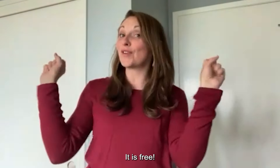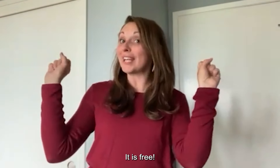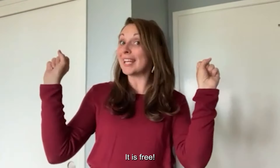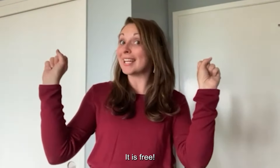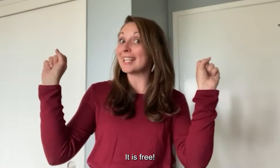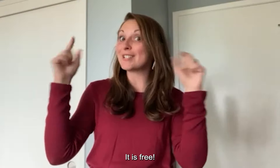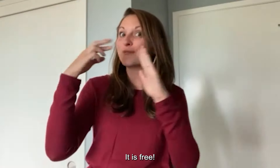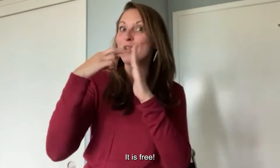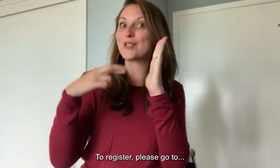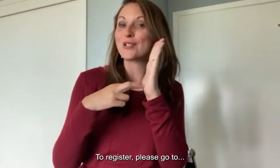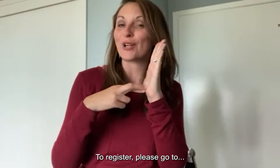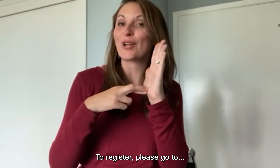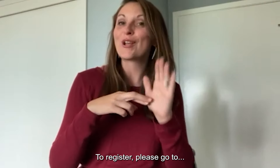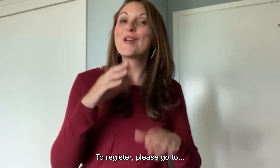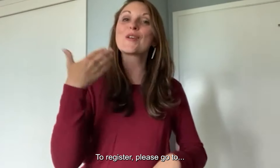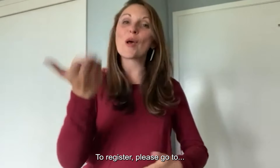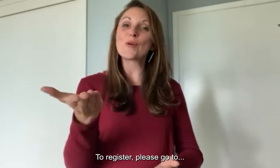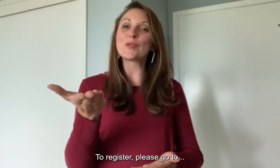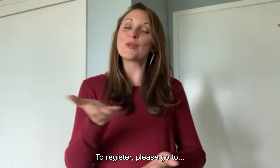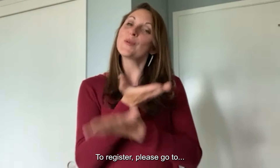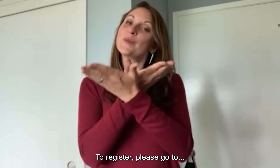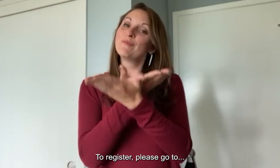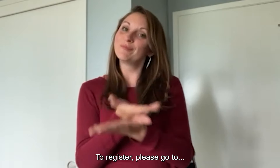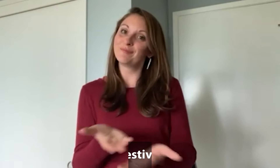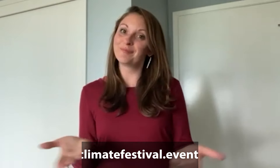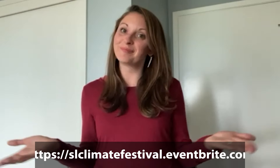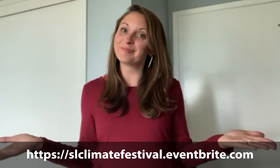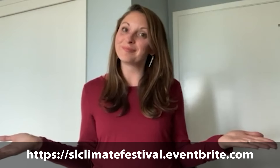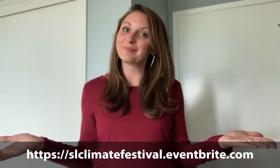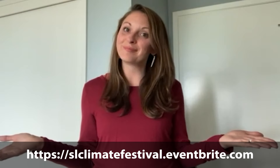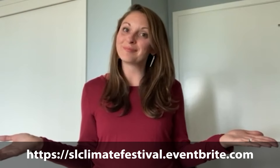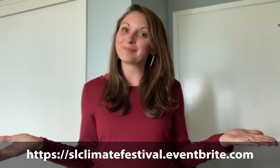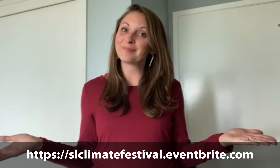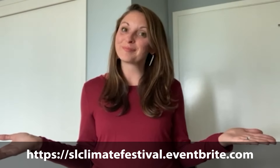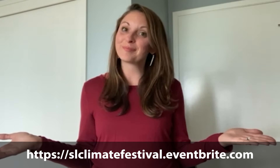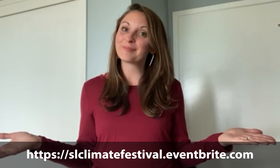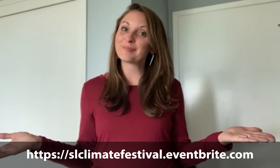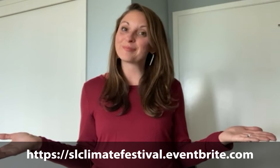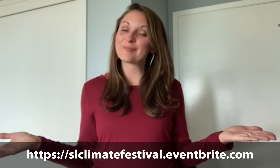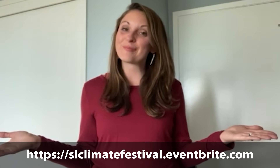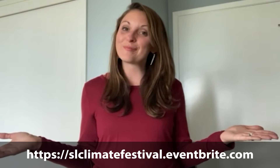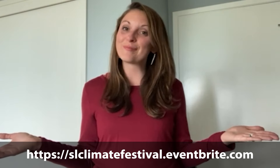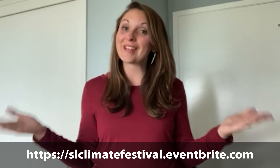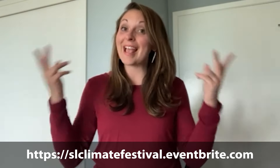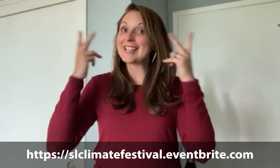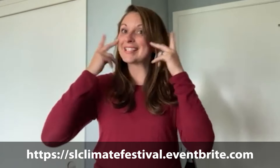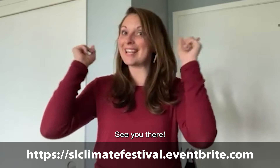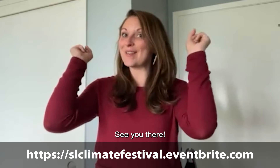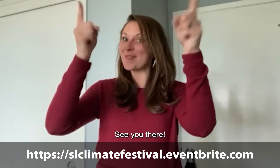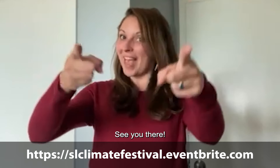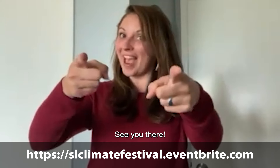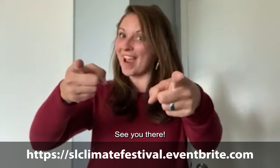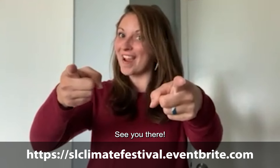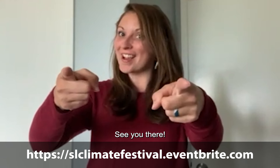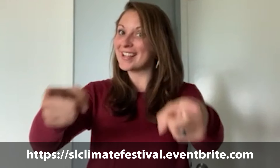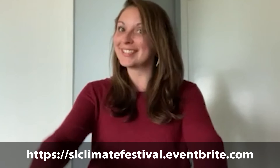Free to register. Go to... See you there!